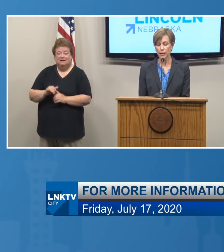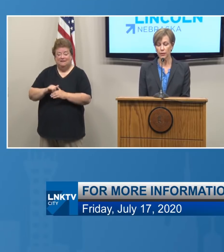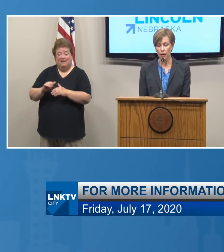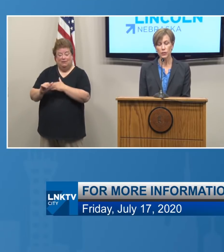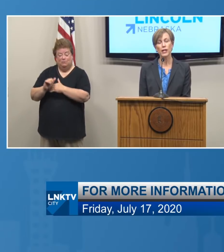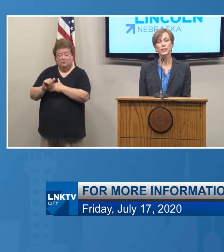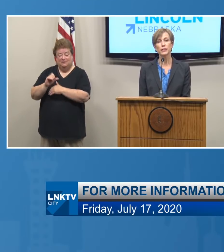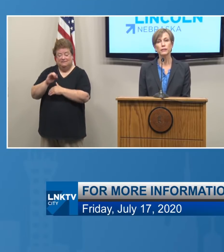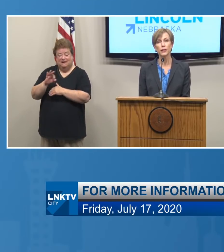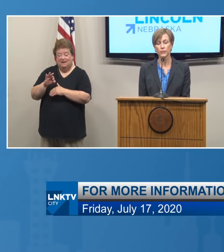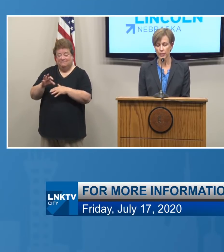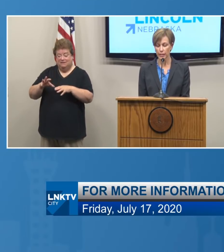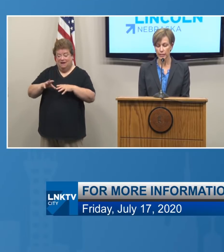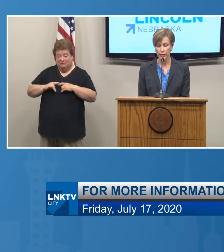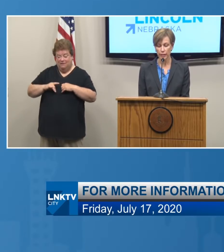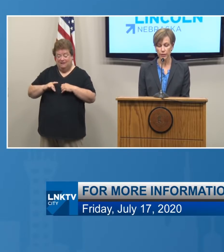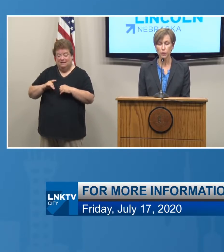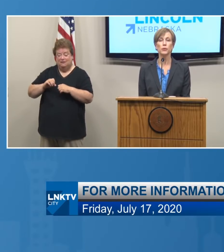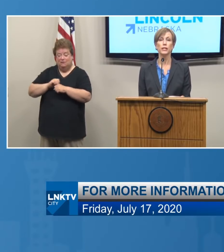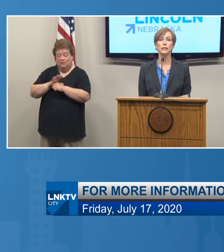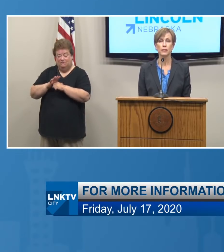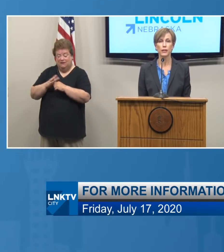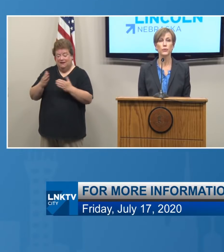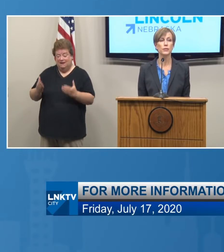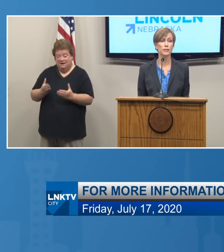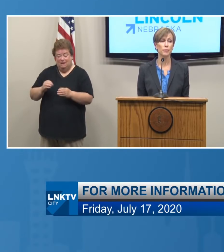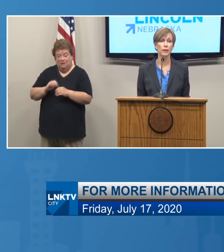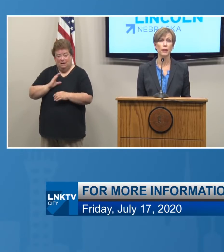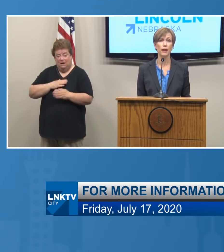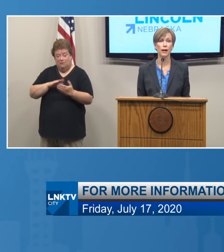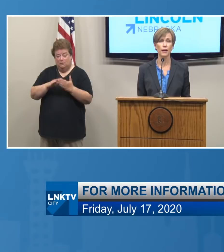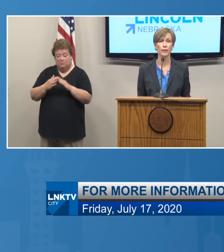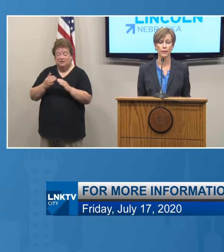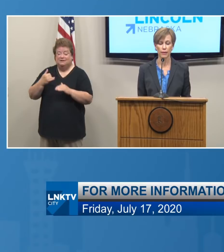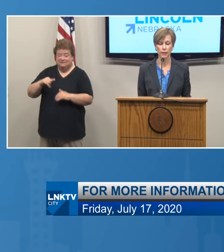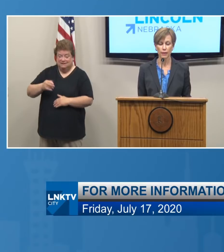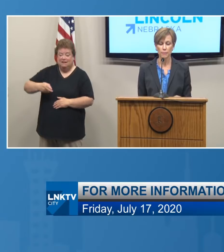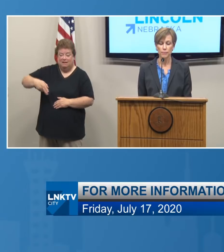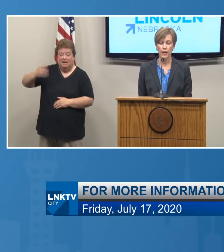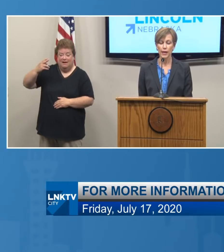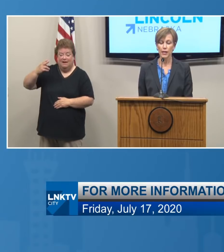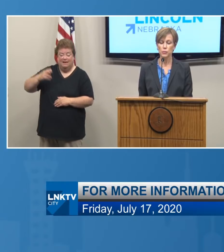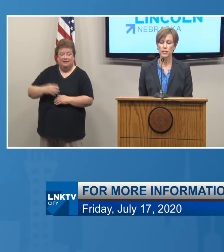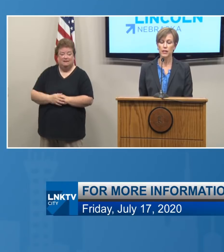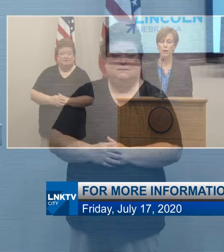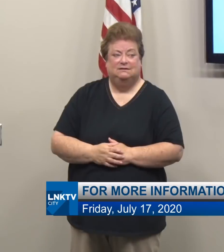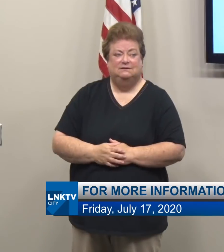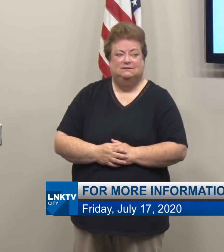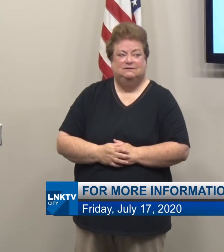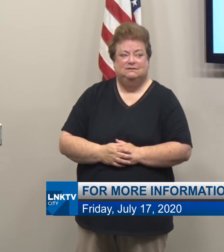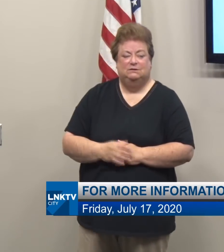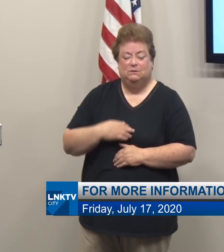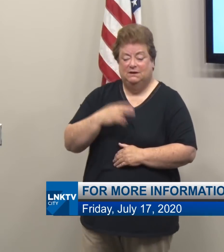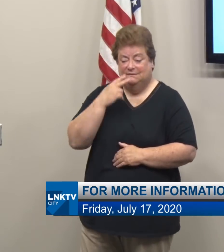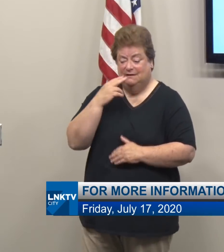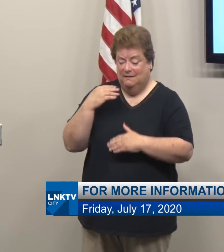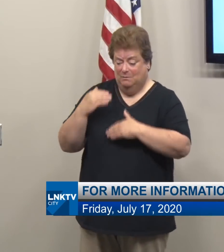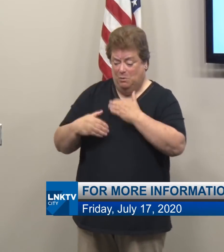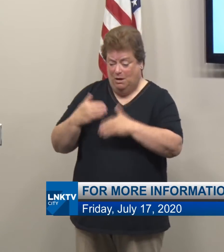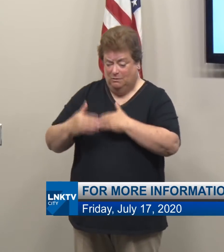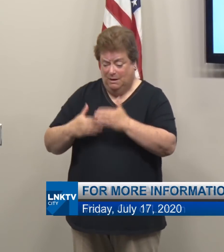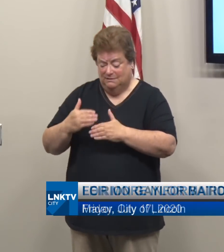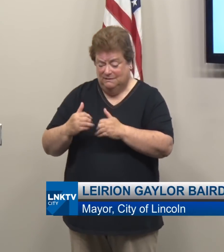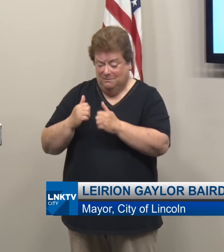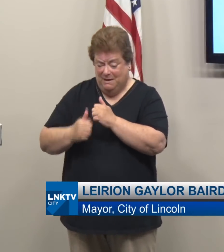of contracting COVID-19 in our community continues to be high. As we see our progress over the